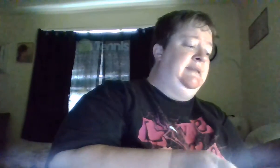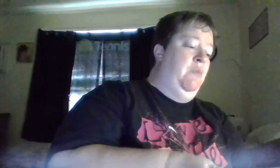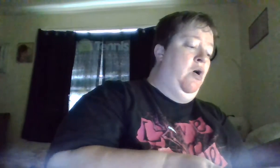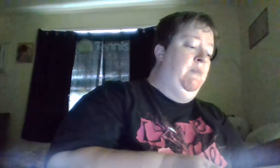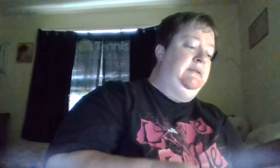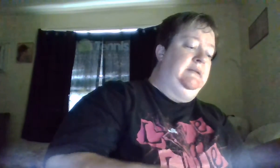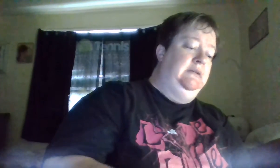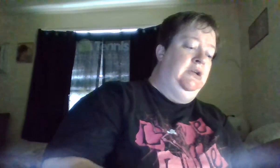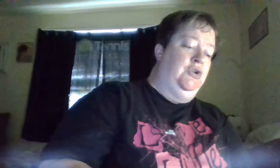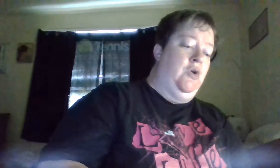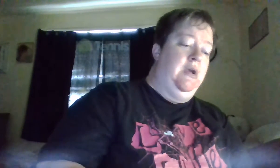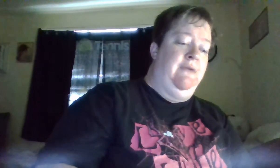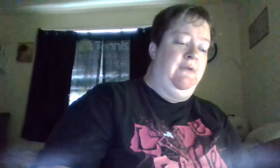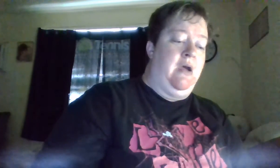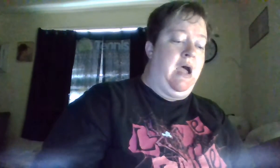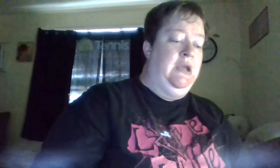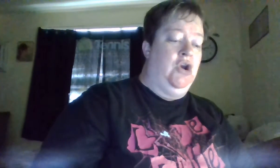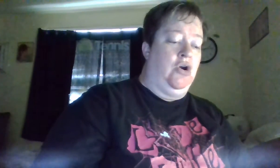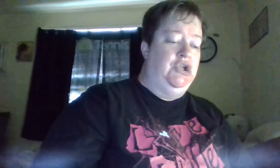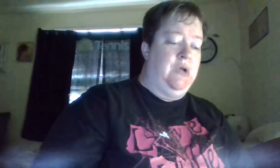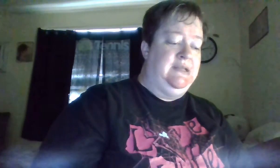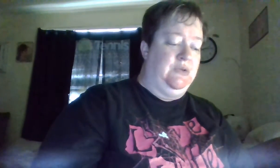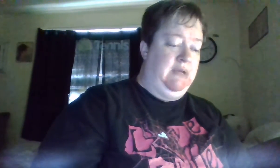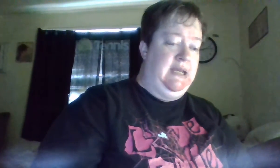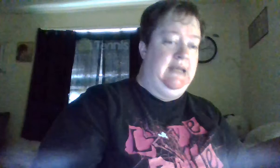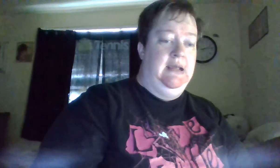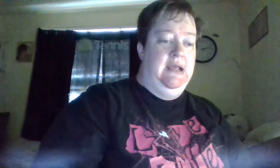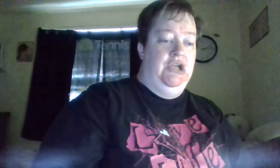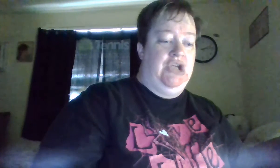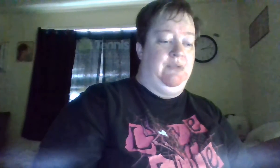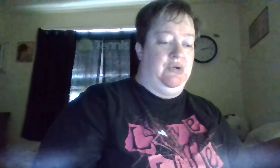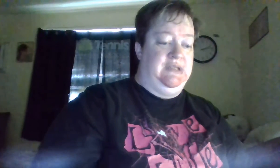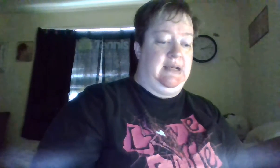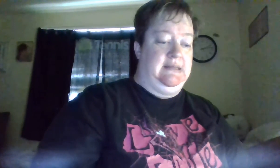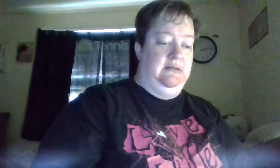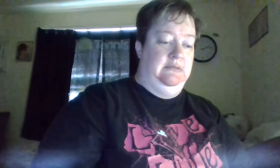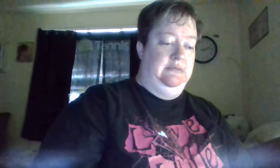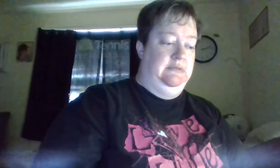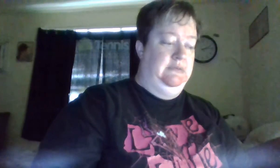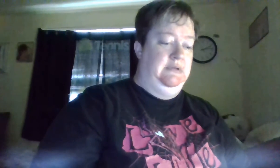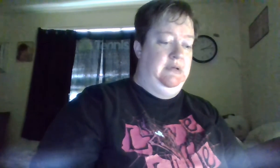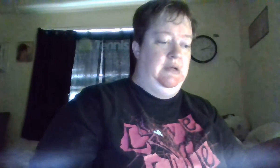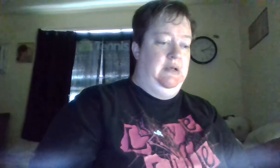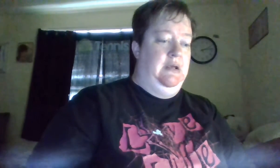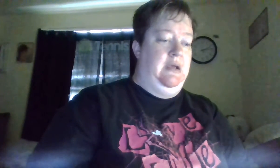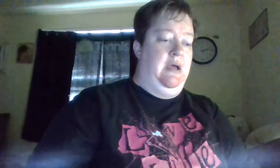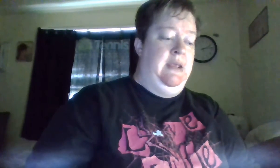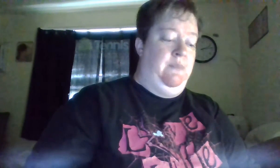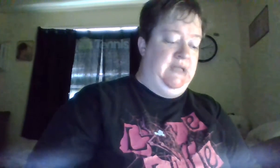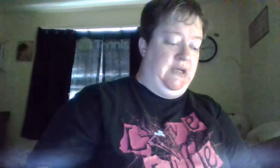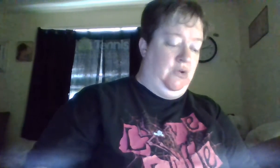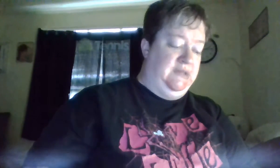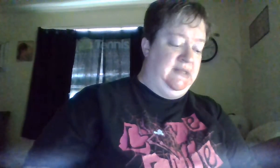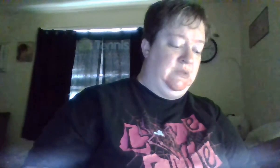a moment. I encourage you guys to read chapter 6 in particular, because this is